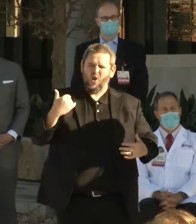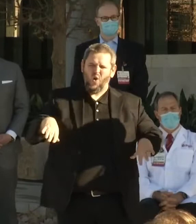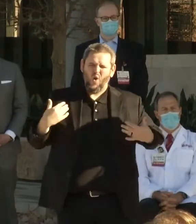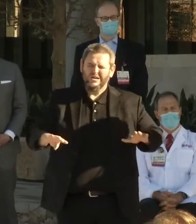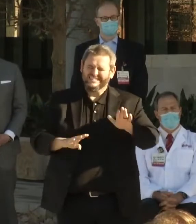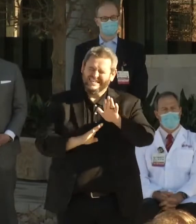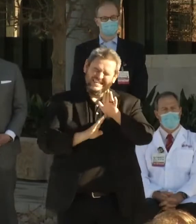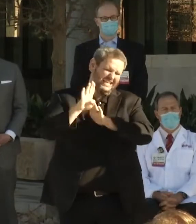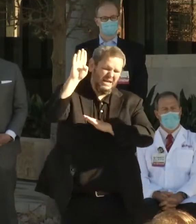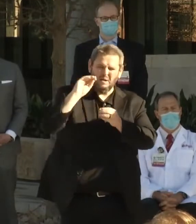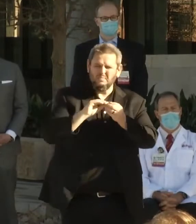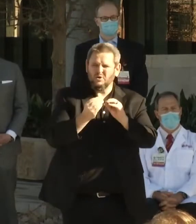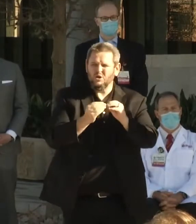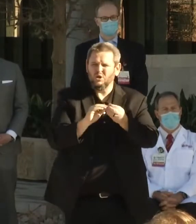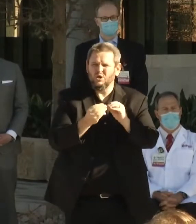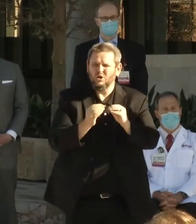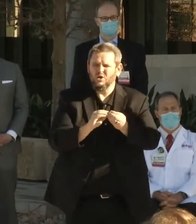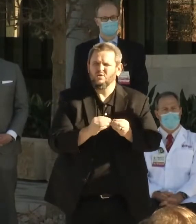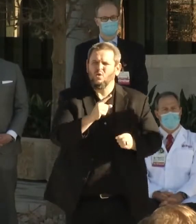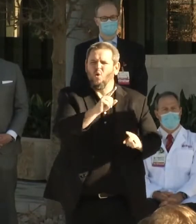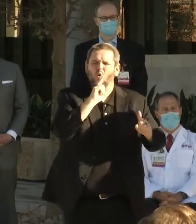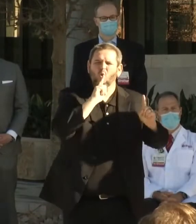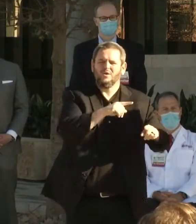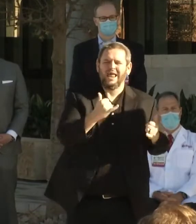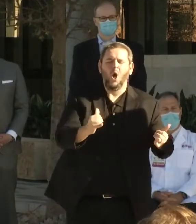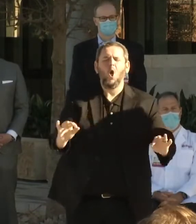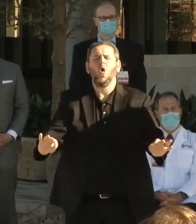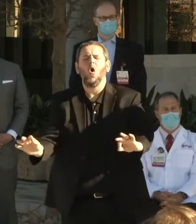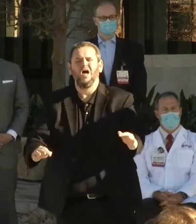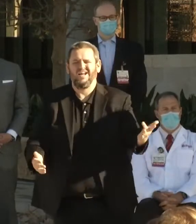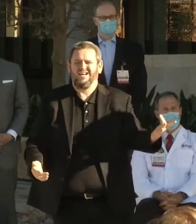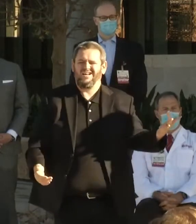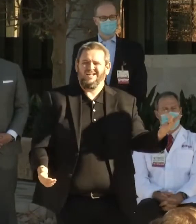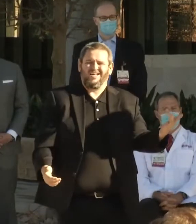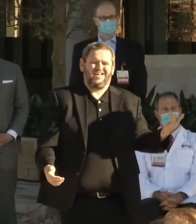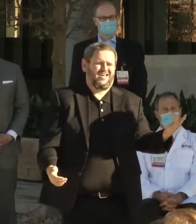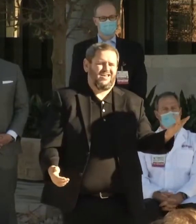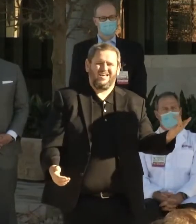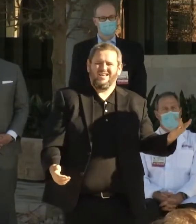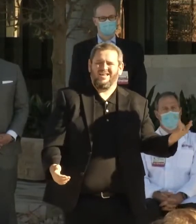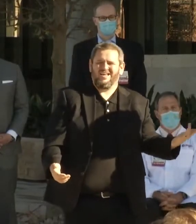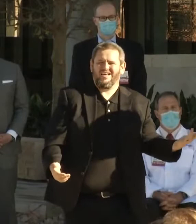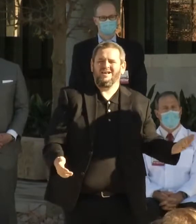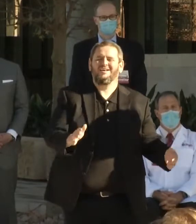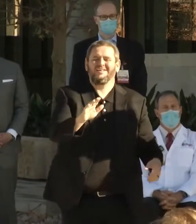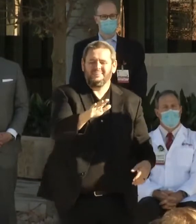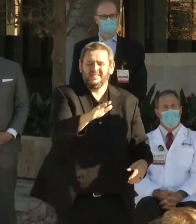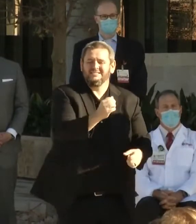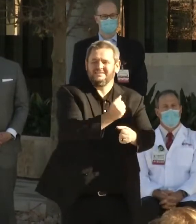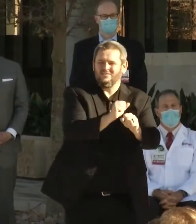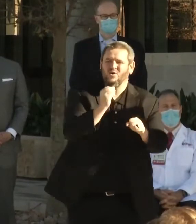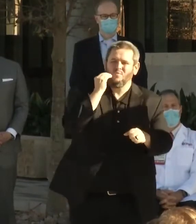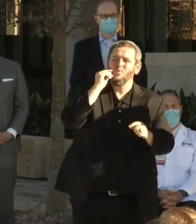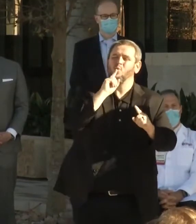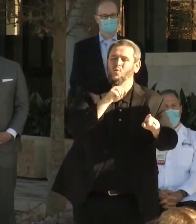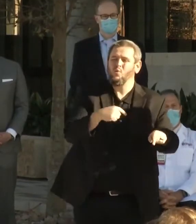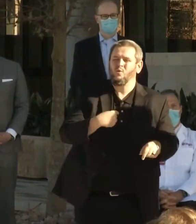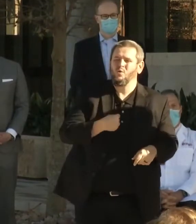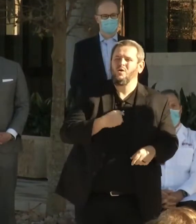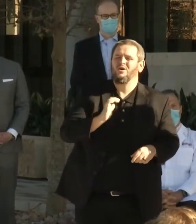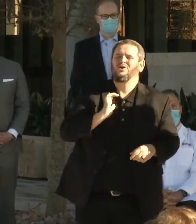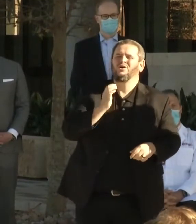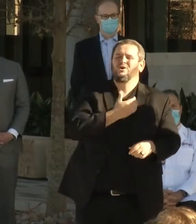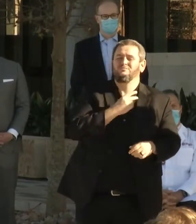not now? Well, the safer at home was for our most vulnerable, and that was also the epidemiologists were predicting about 5,000 people